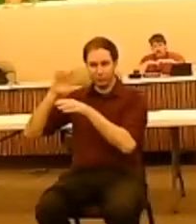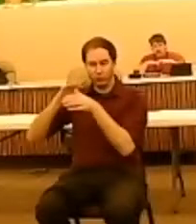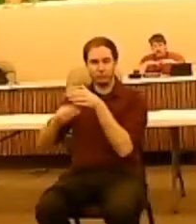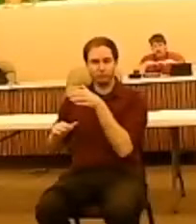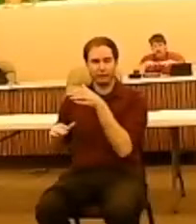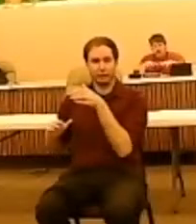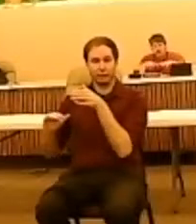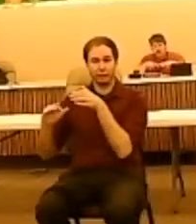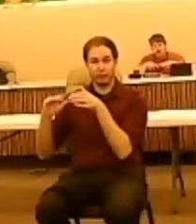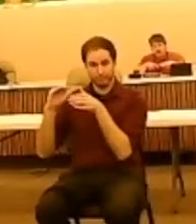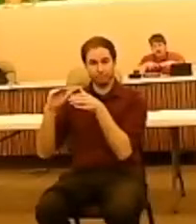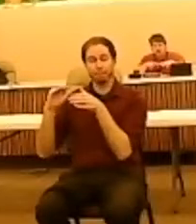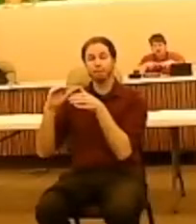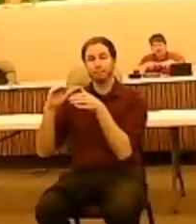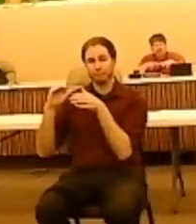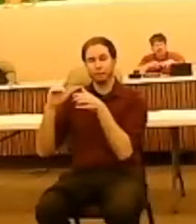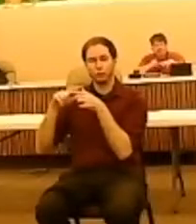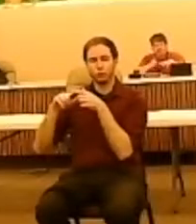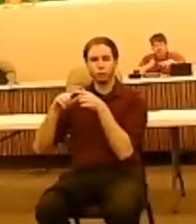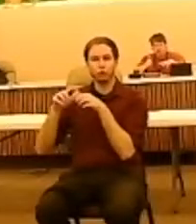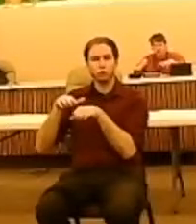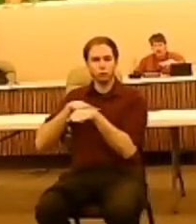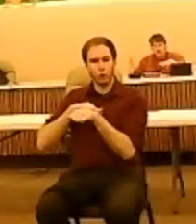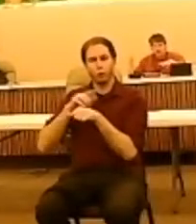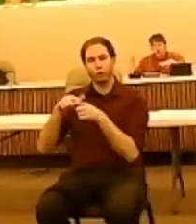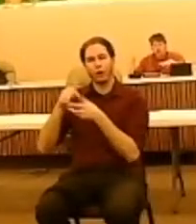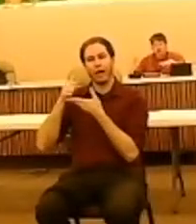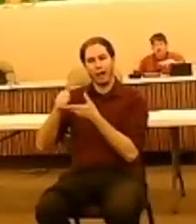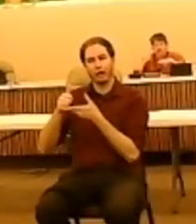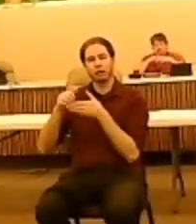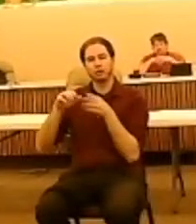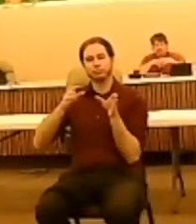up so that it essentially slows the rate